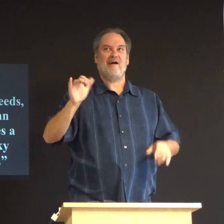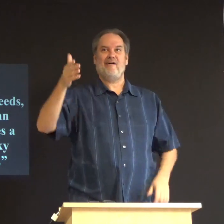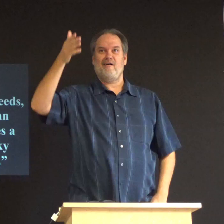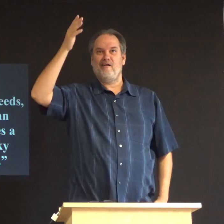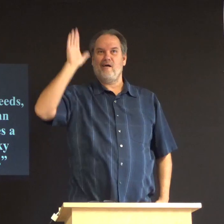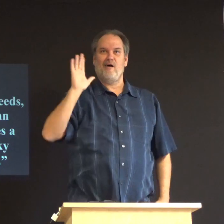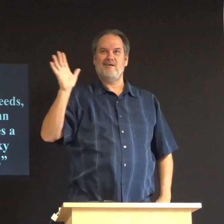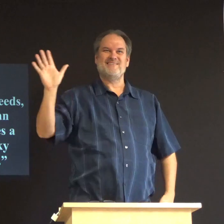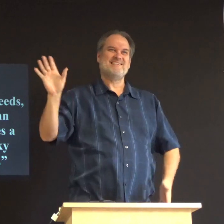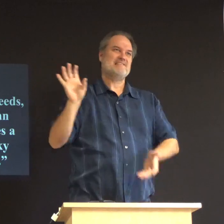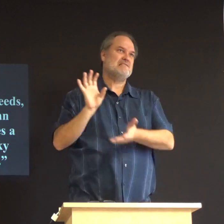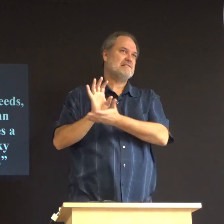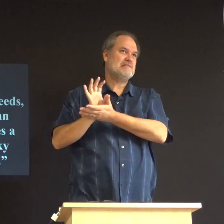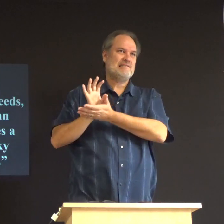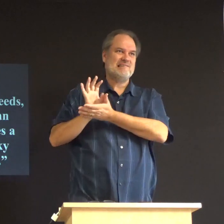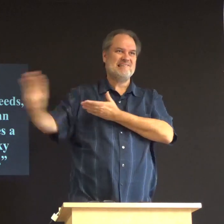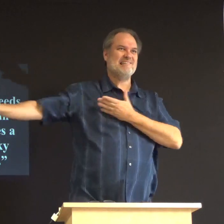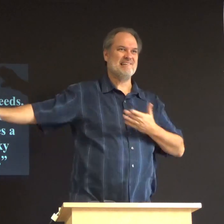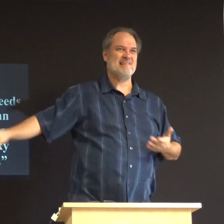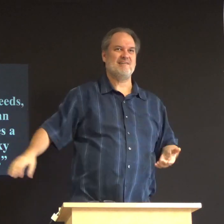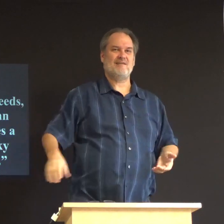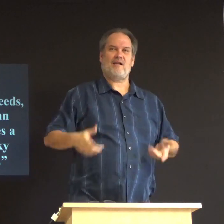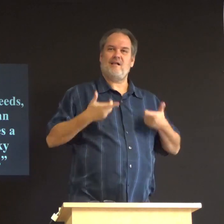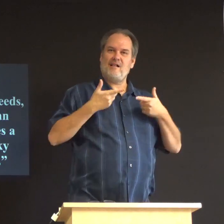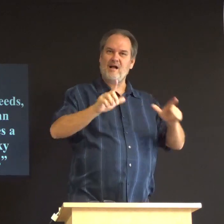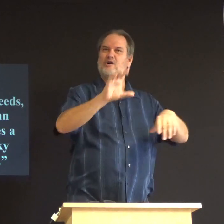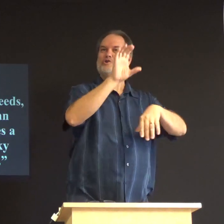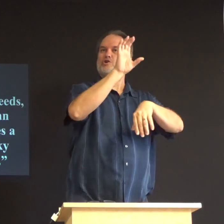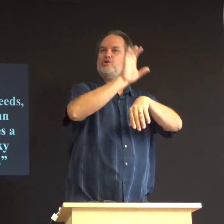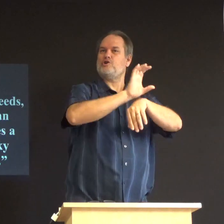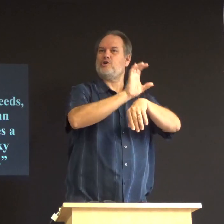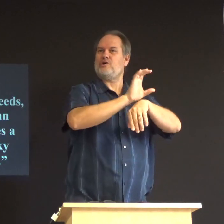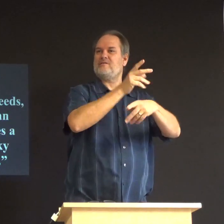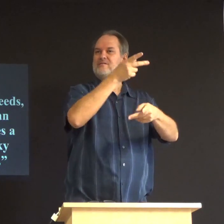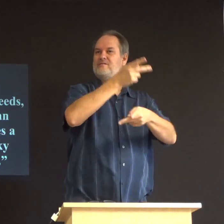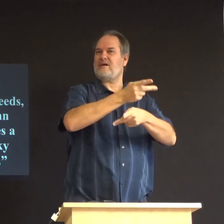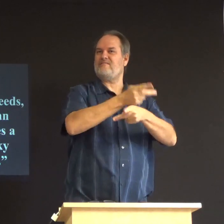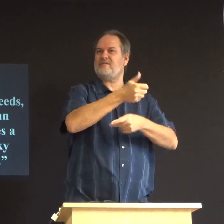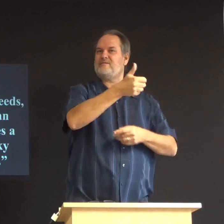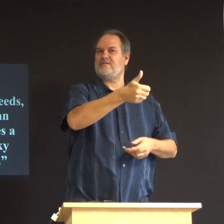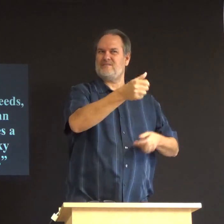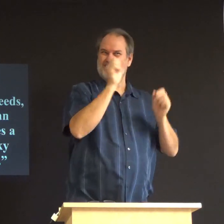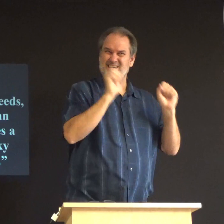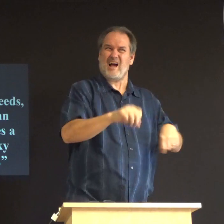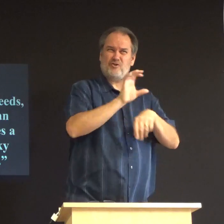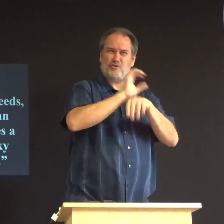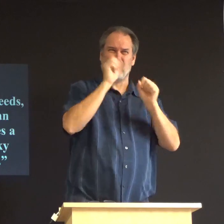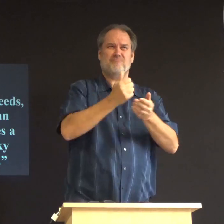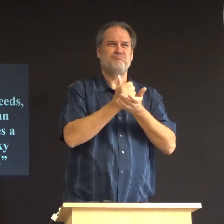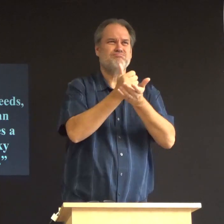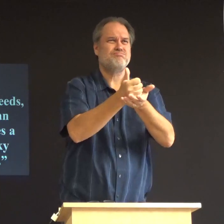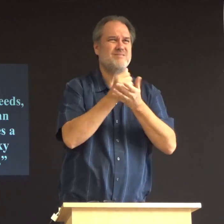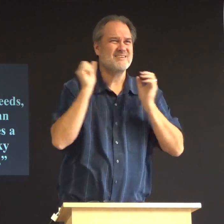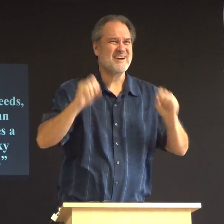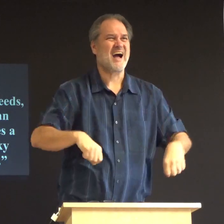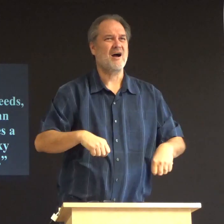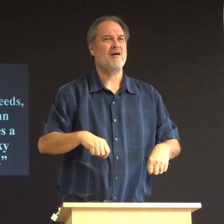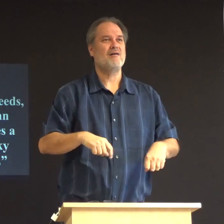Democrats. Awful when they try to push a church out. The church needs to take care of